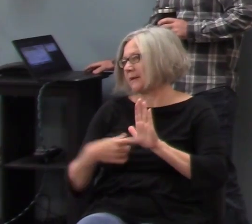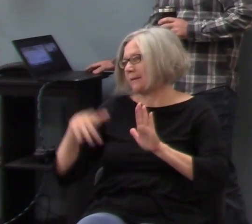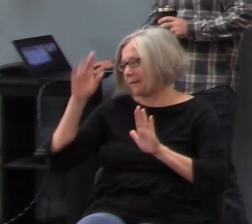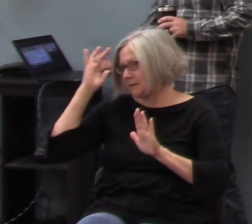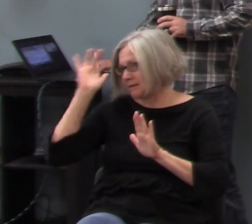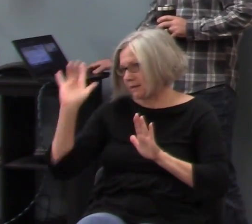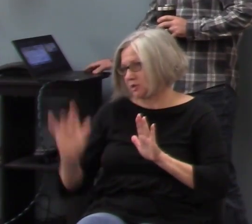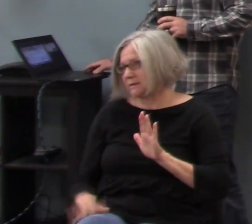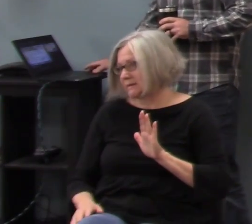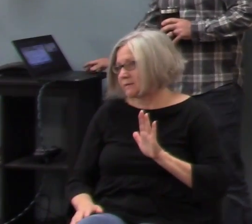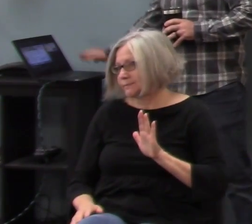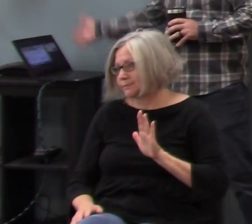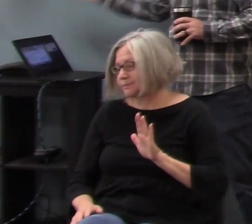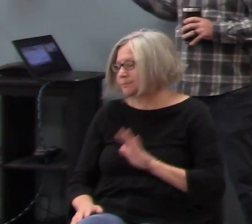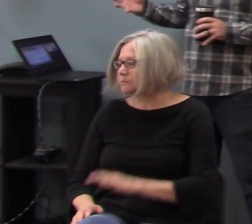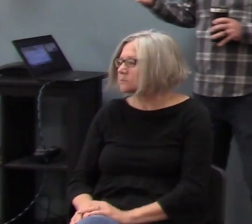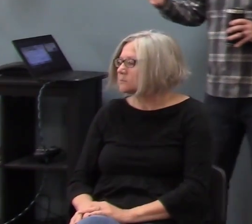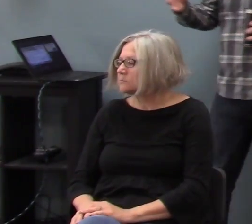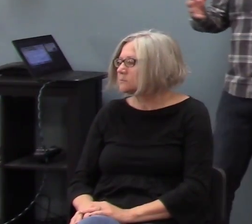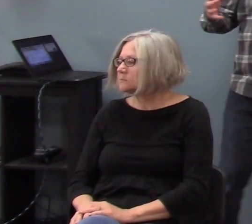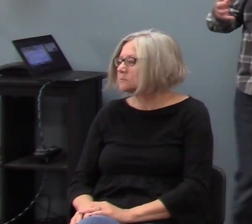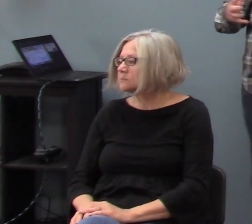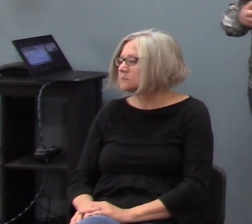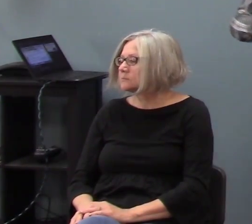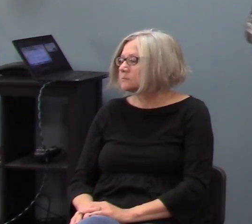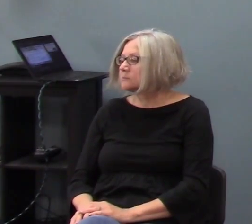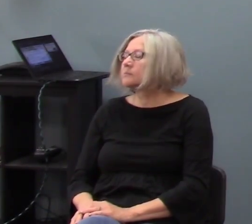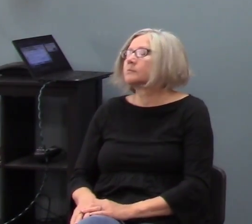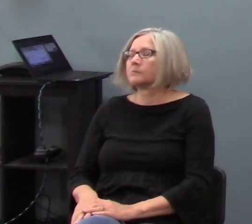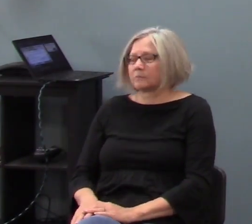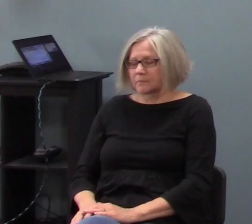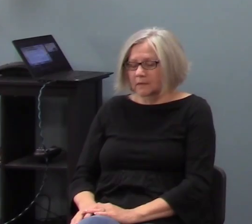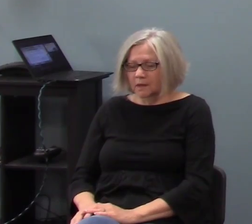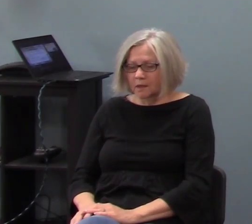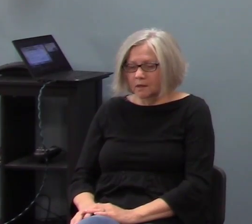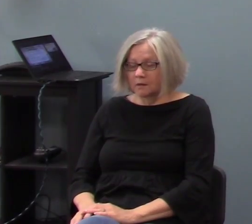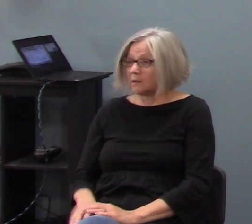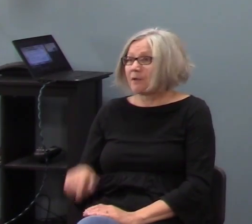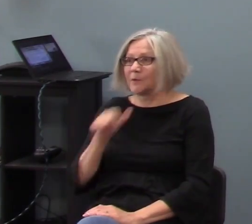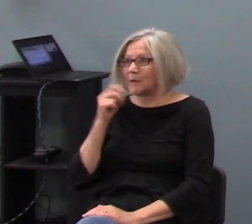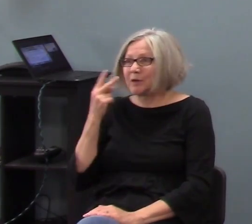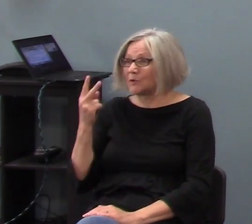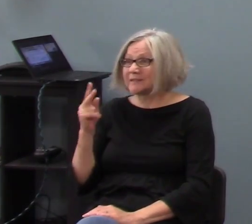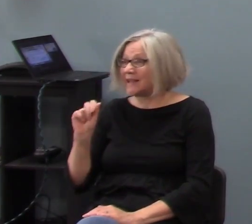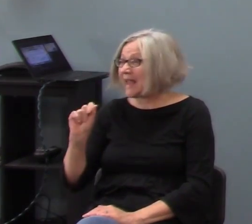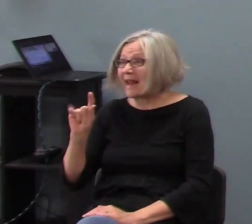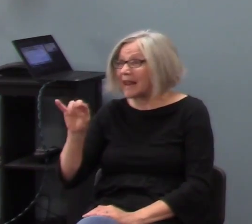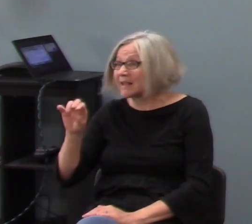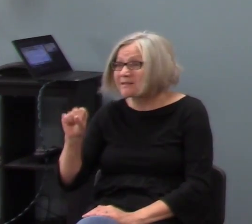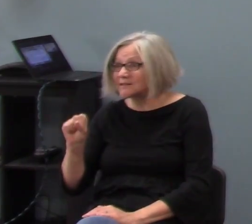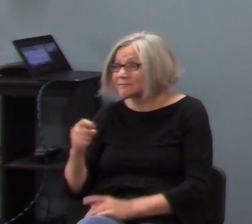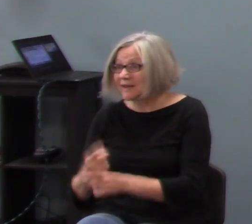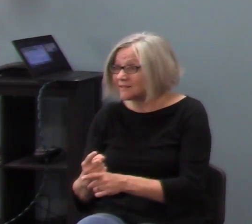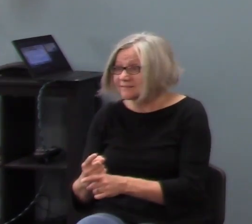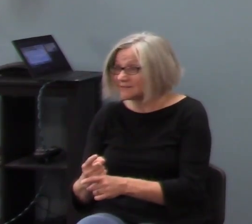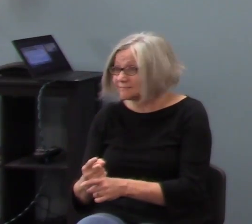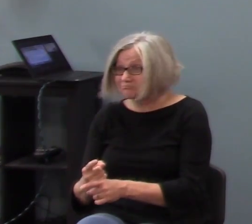Okay. We also talked about concept. We don't see aliens, right? We don't see